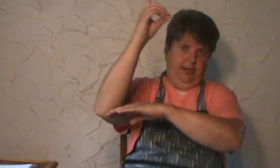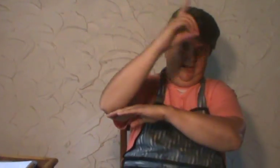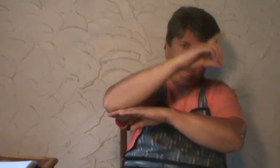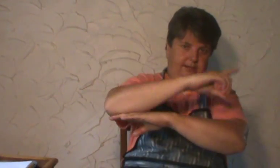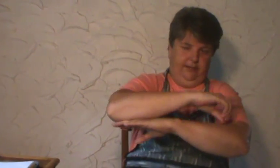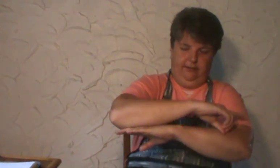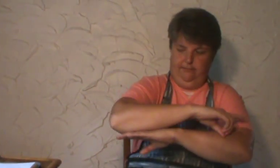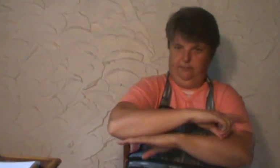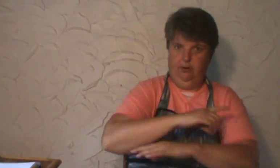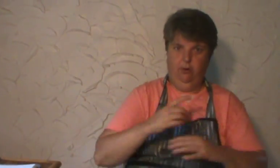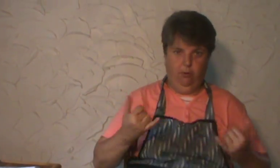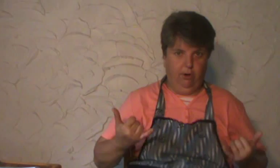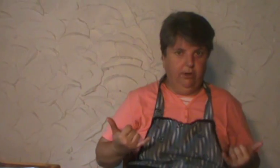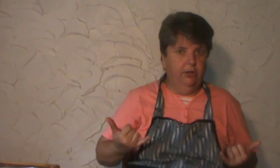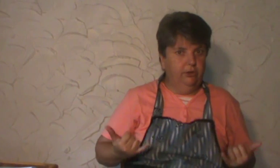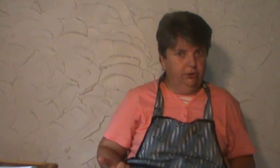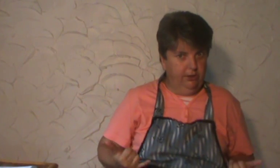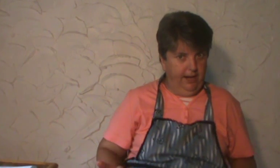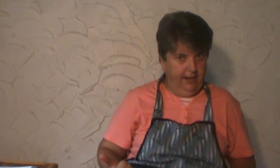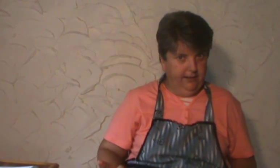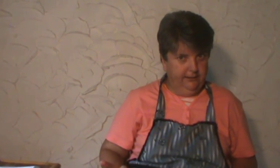today, or today.